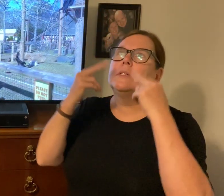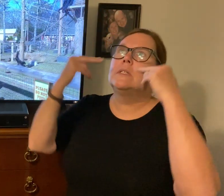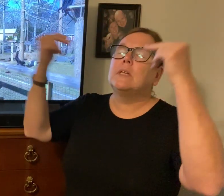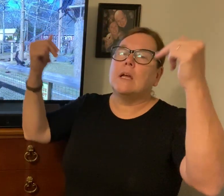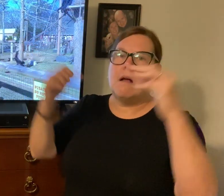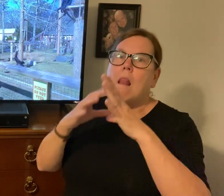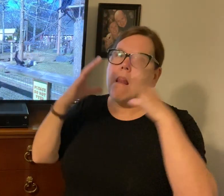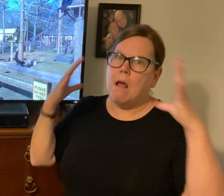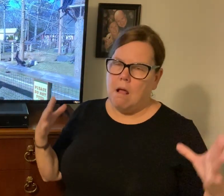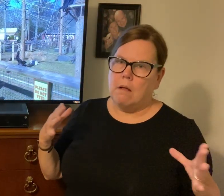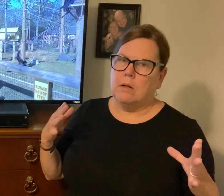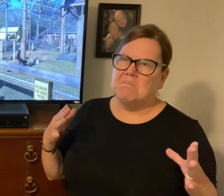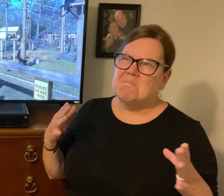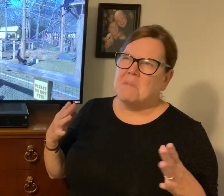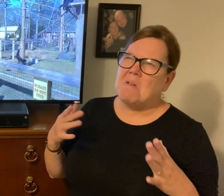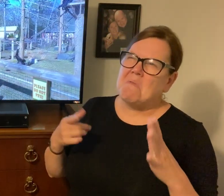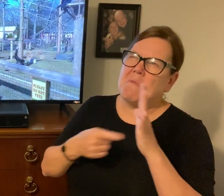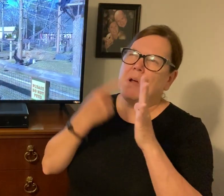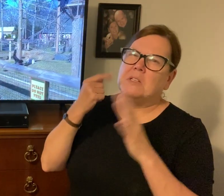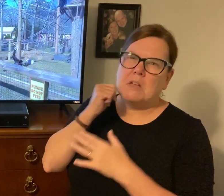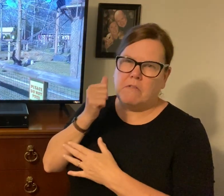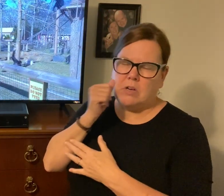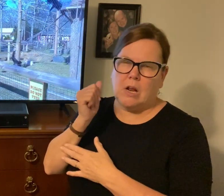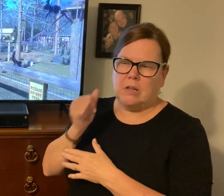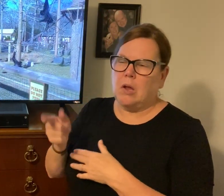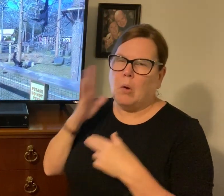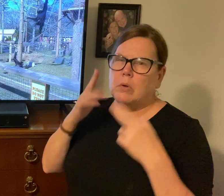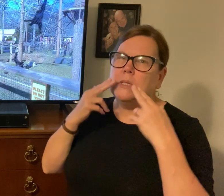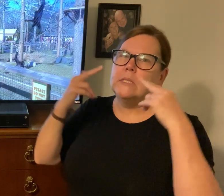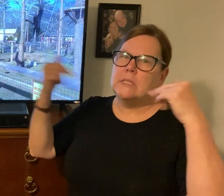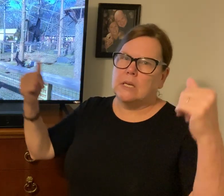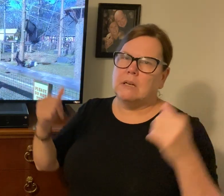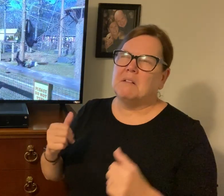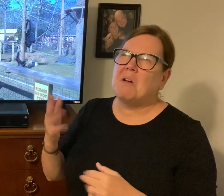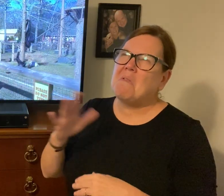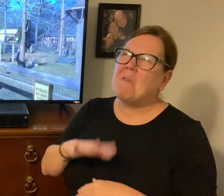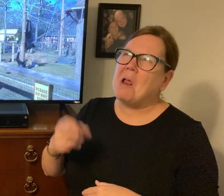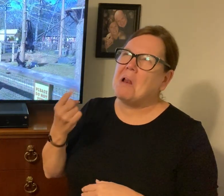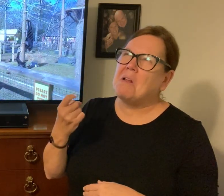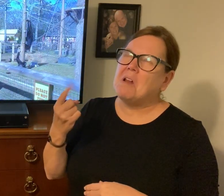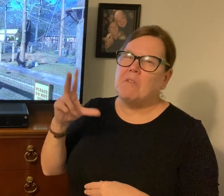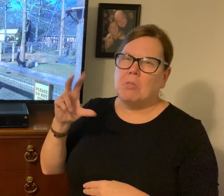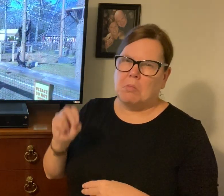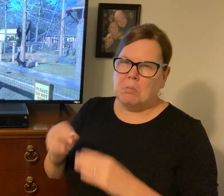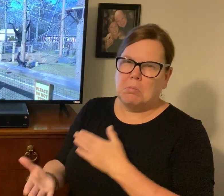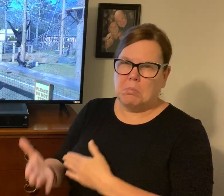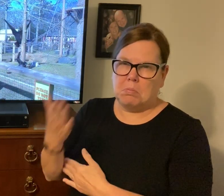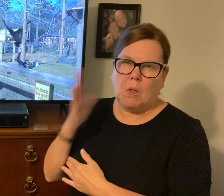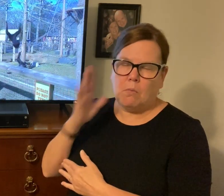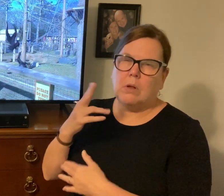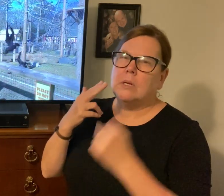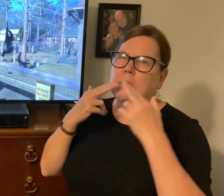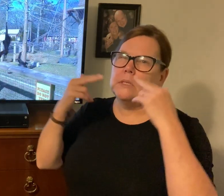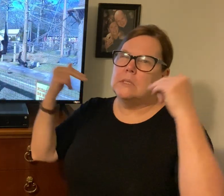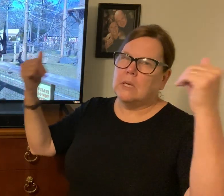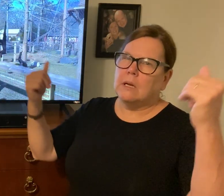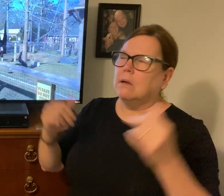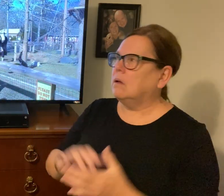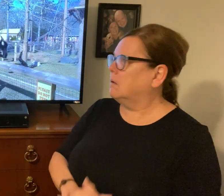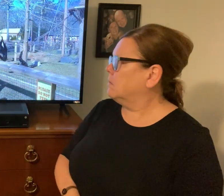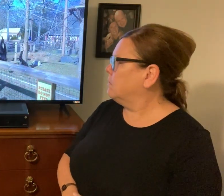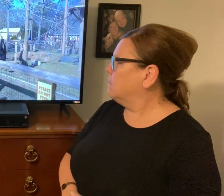developed. And then usually about once a day, we've had them sing here at the zoo, usually around 11:30 in the morning. They'll sing this song,